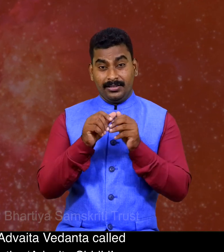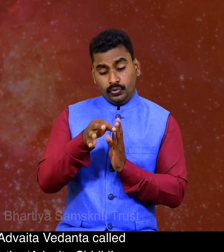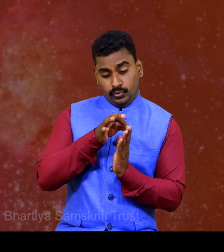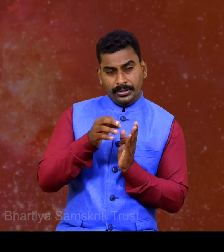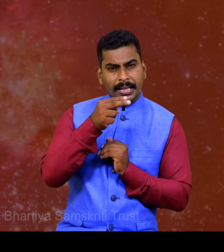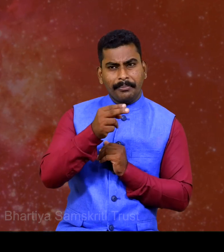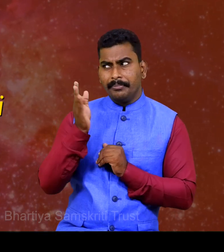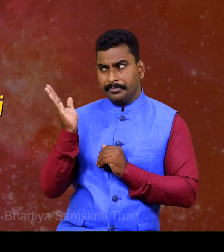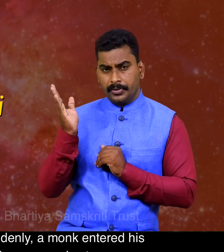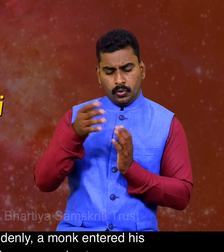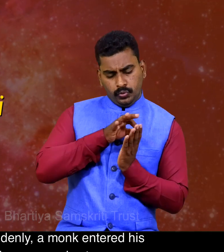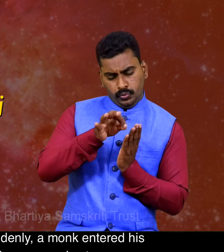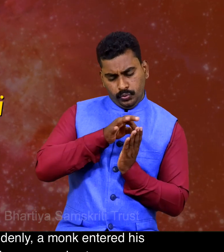Siddhi.